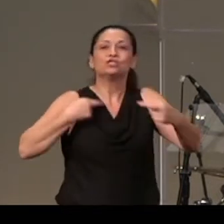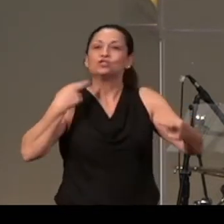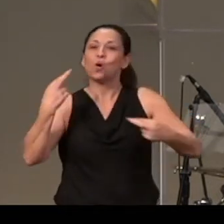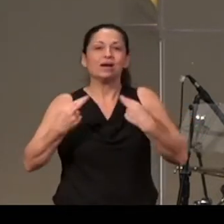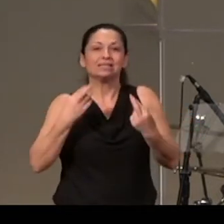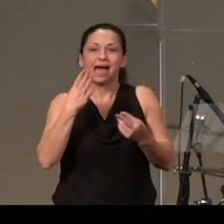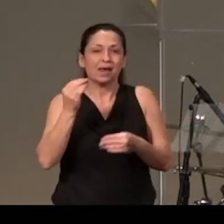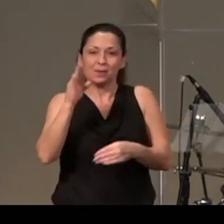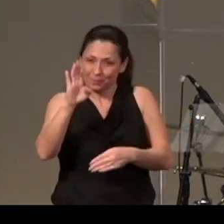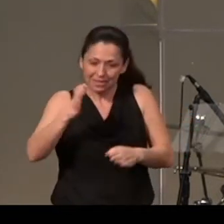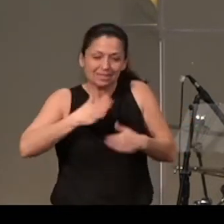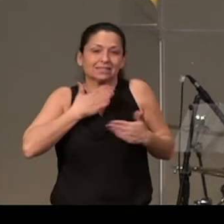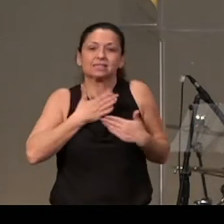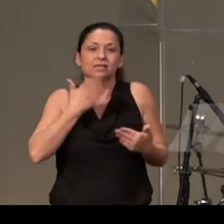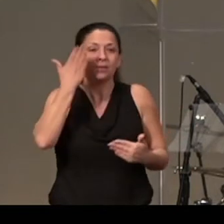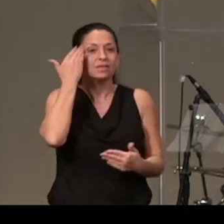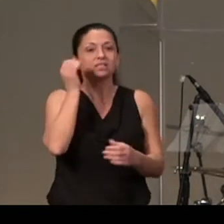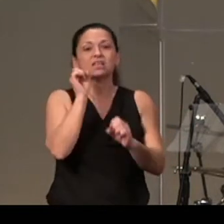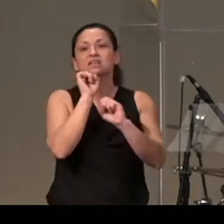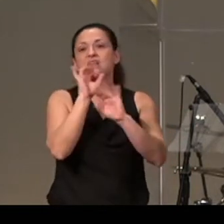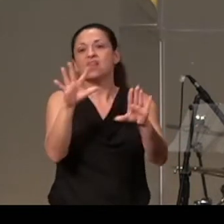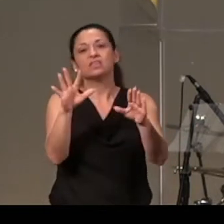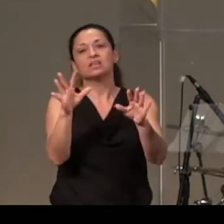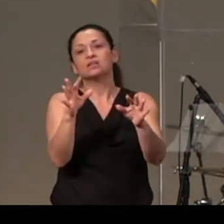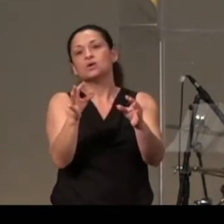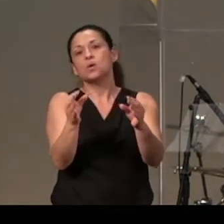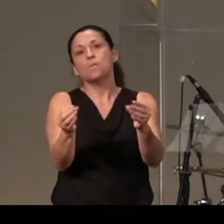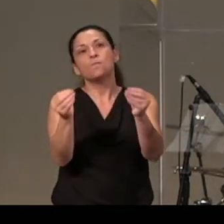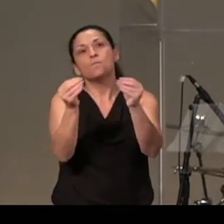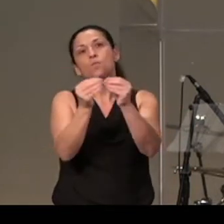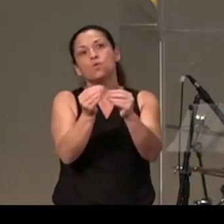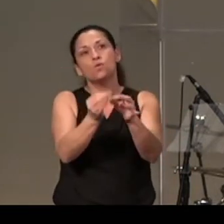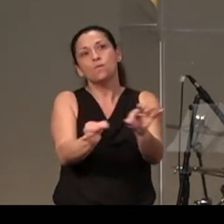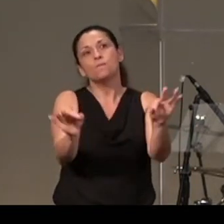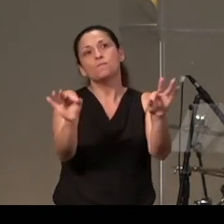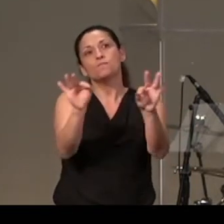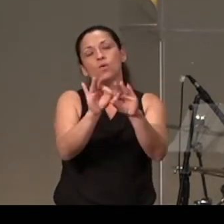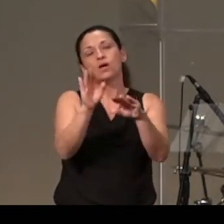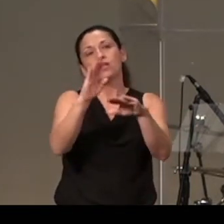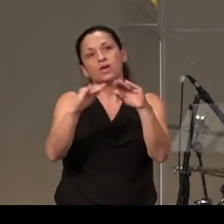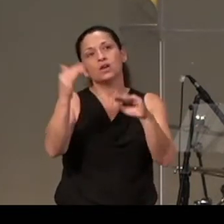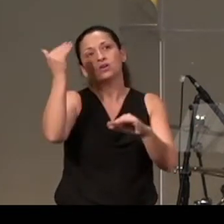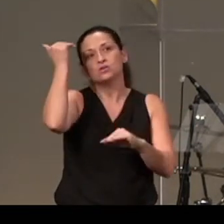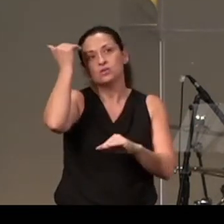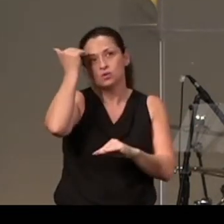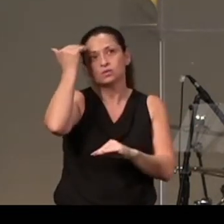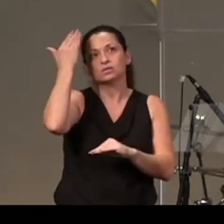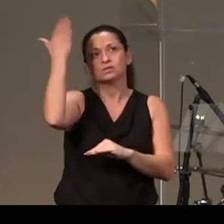Because nothing matters more than knowing Jesus.